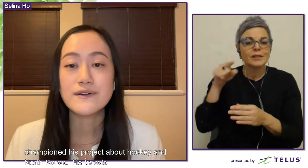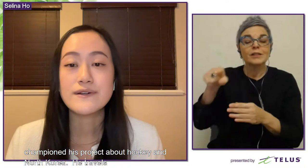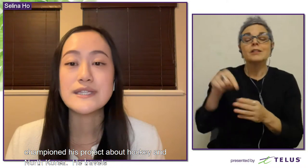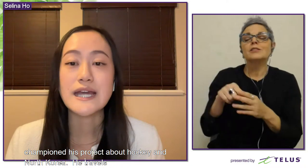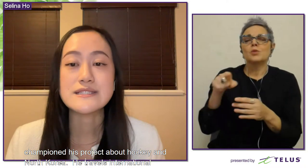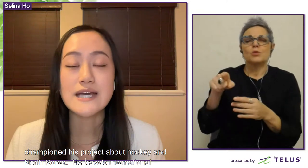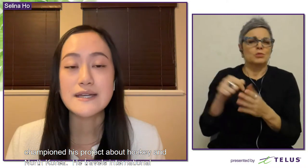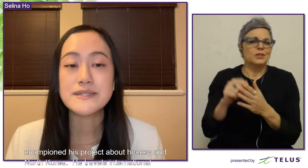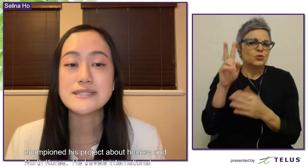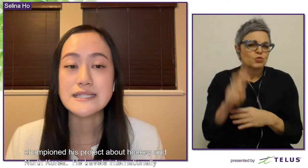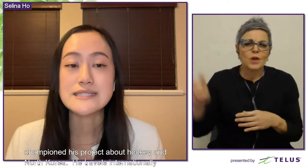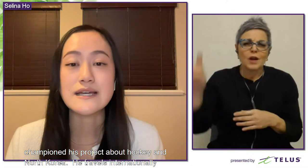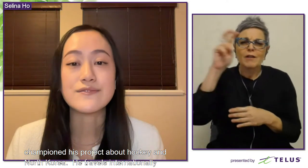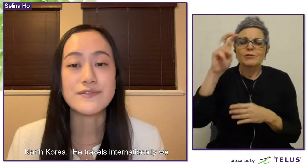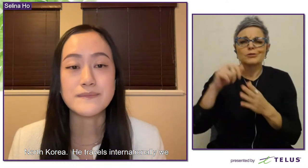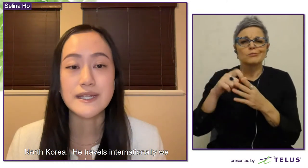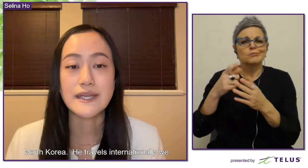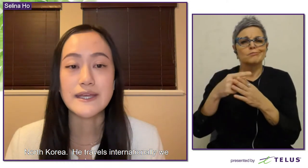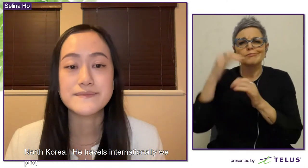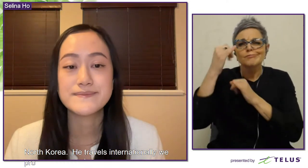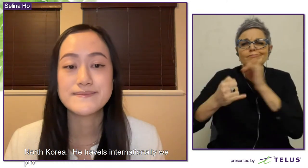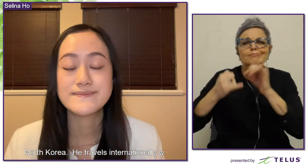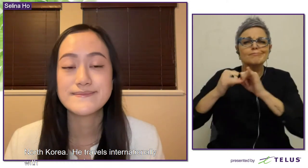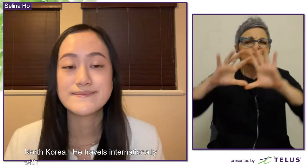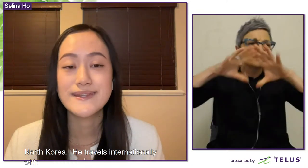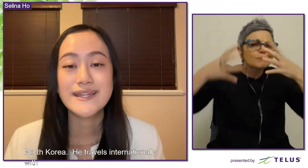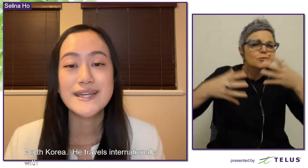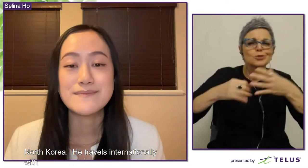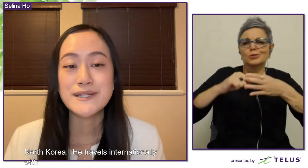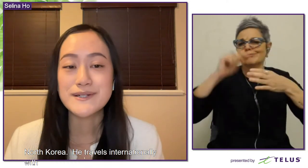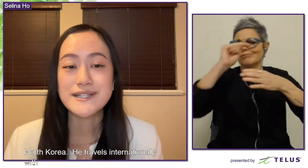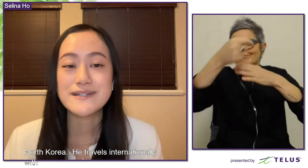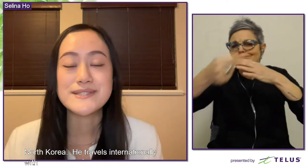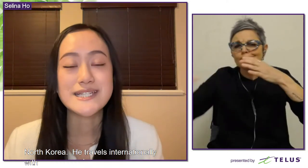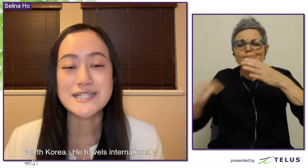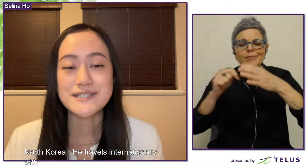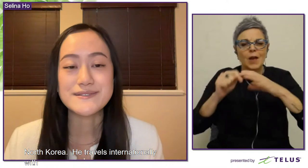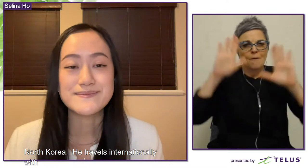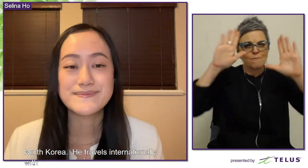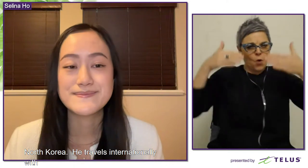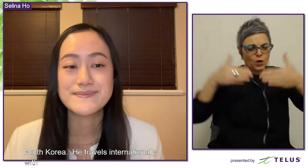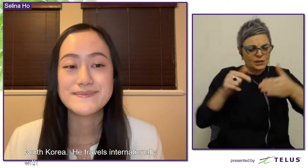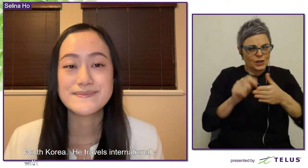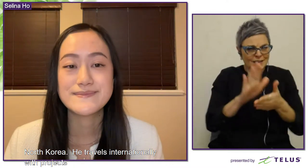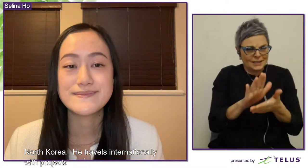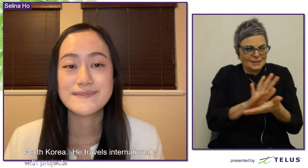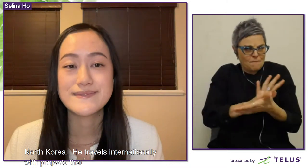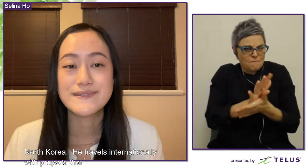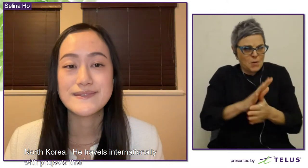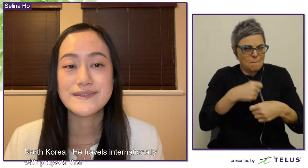his ephemeral yet timeless sense of filmmaking. Big welcome to Nigel.